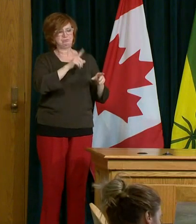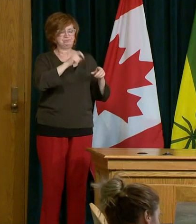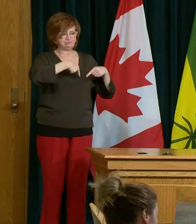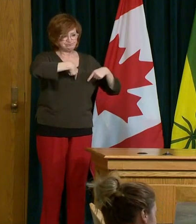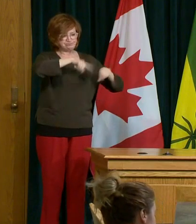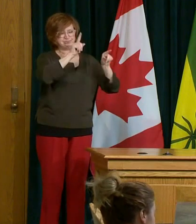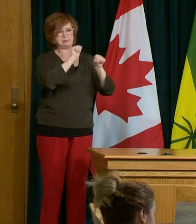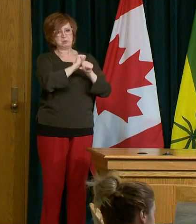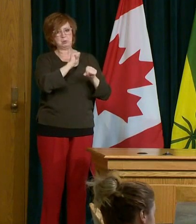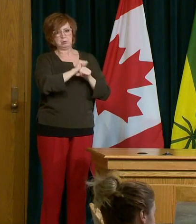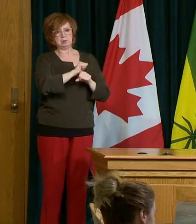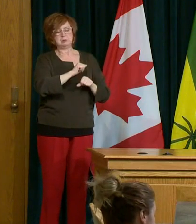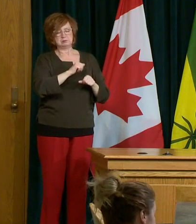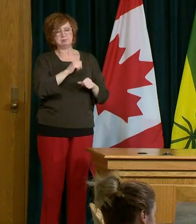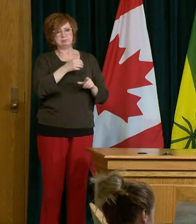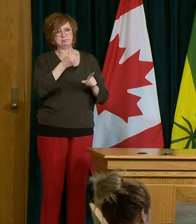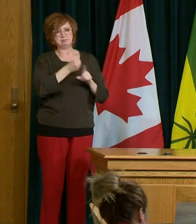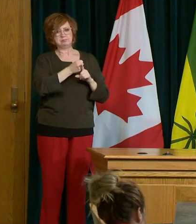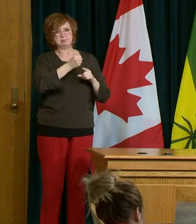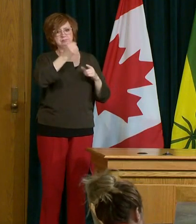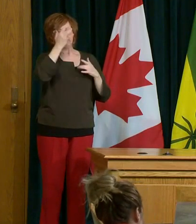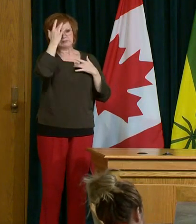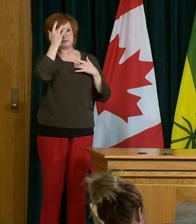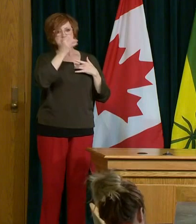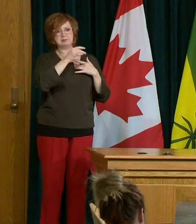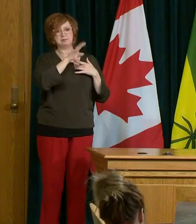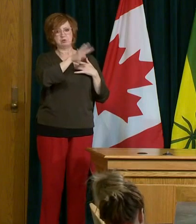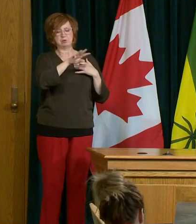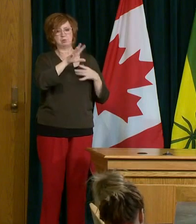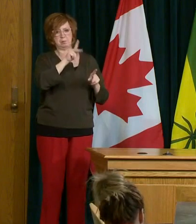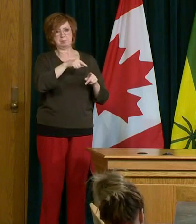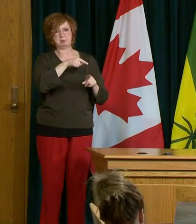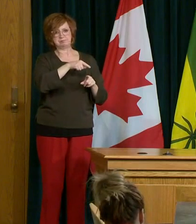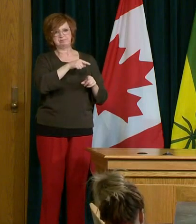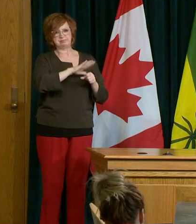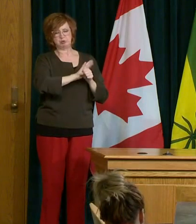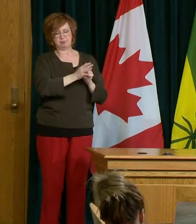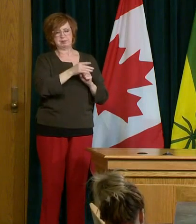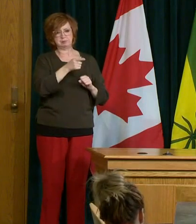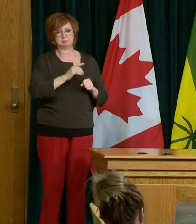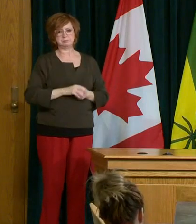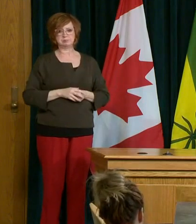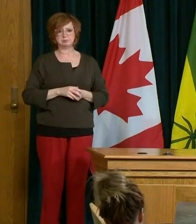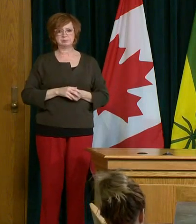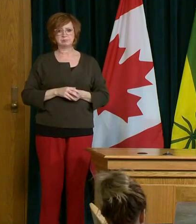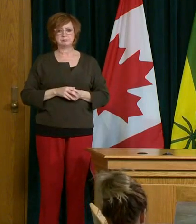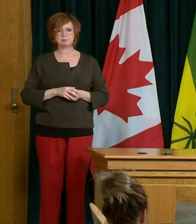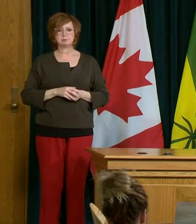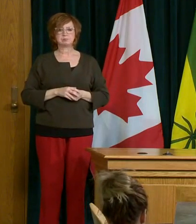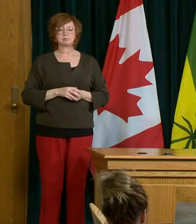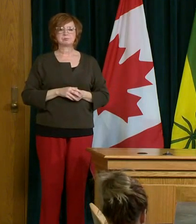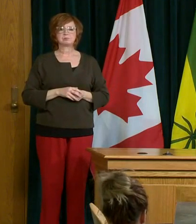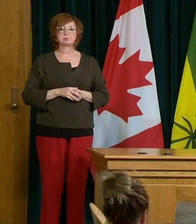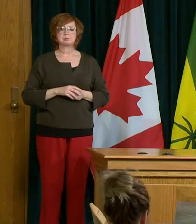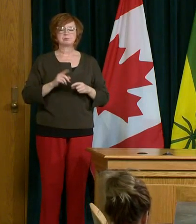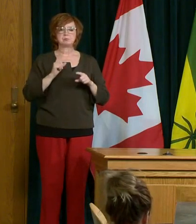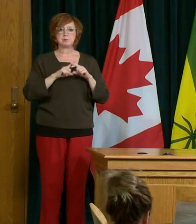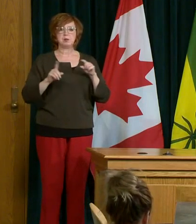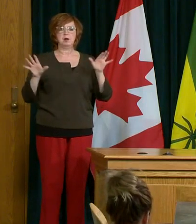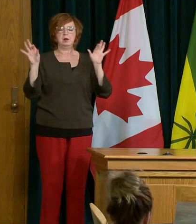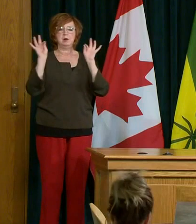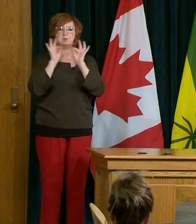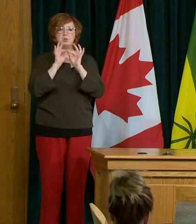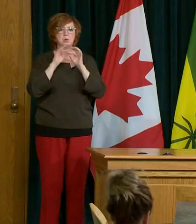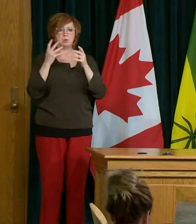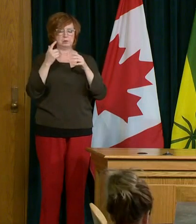essential workers, including healthcare workers. And we all need to do our role to keep ourselves safe, but also